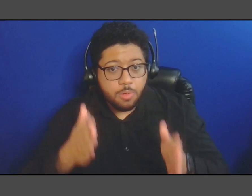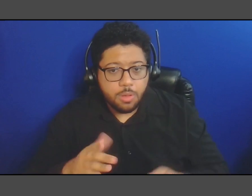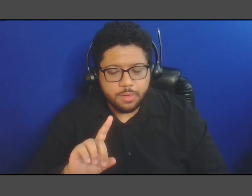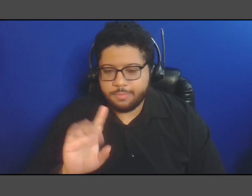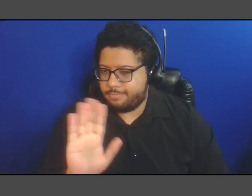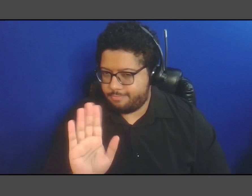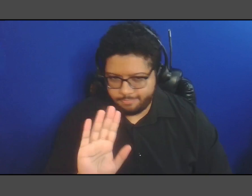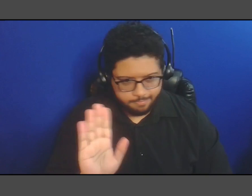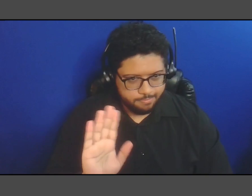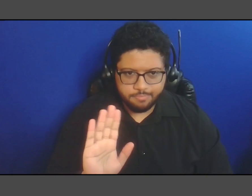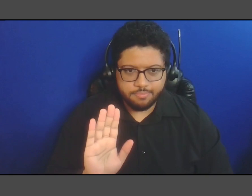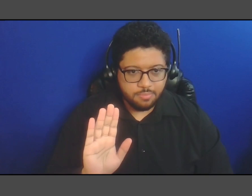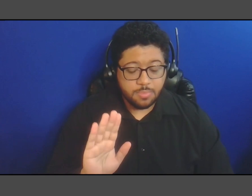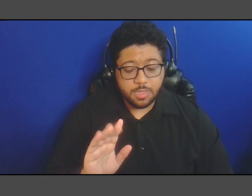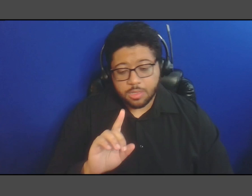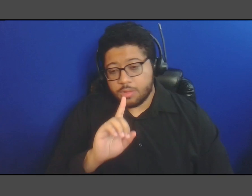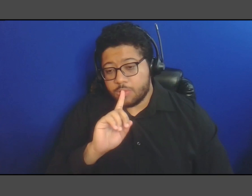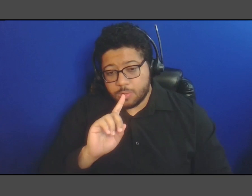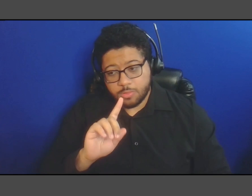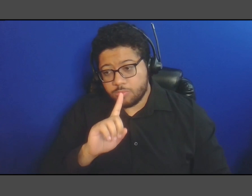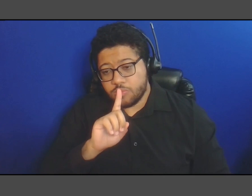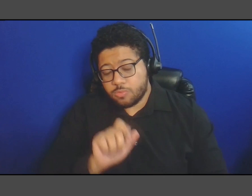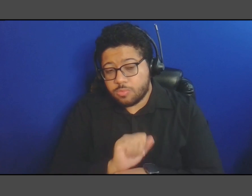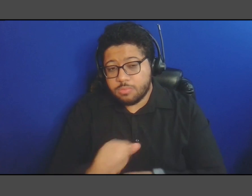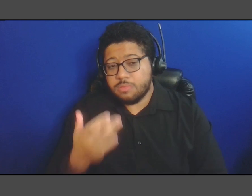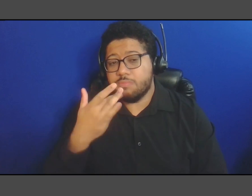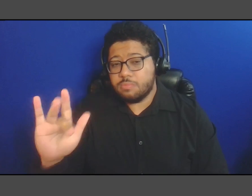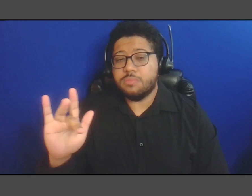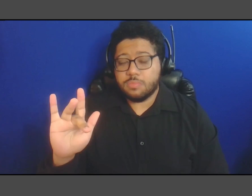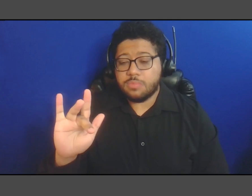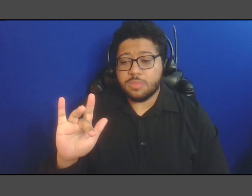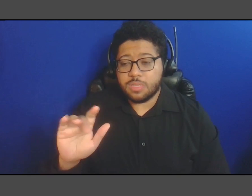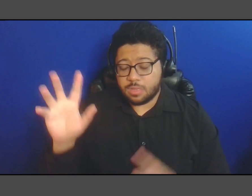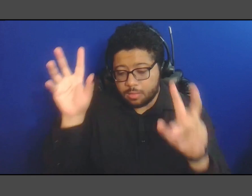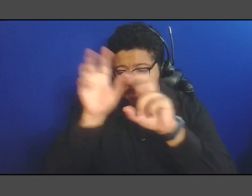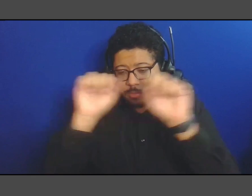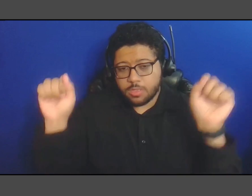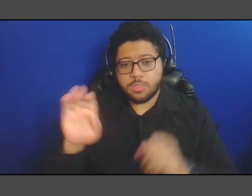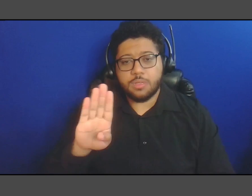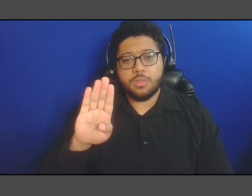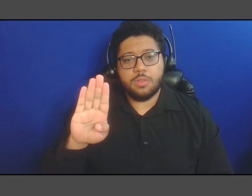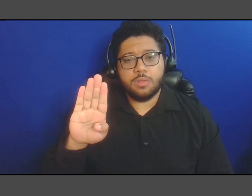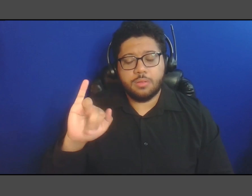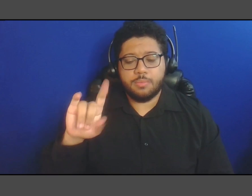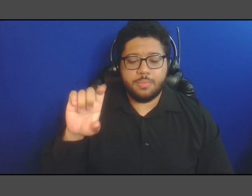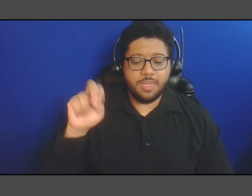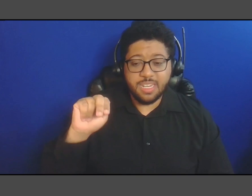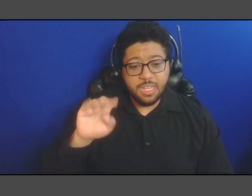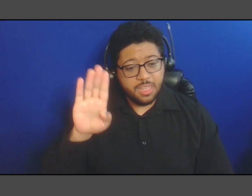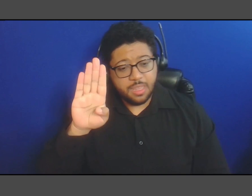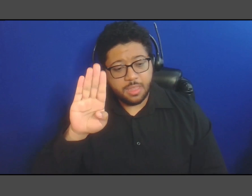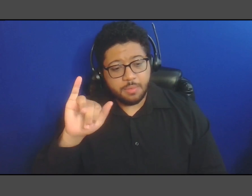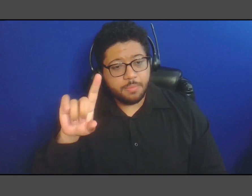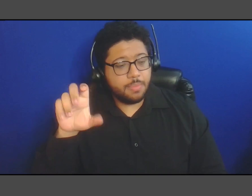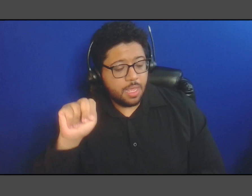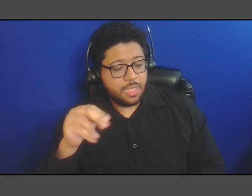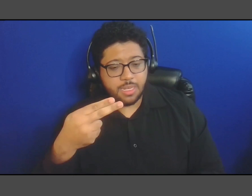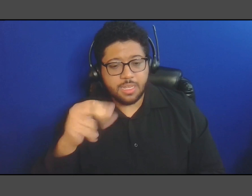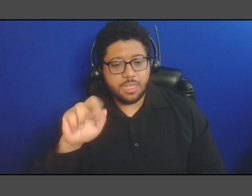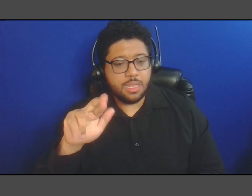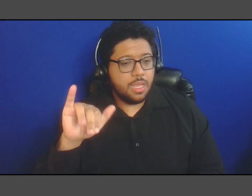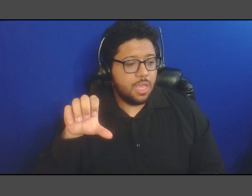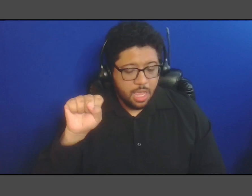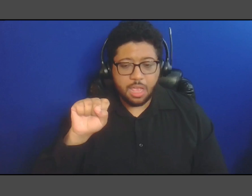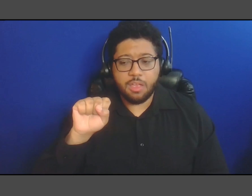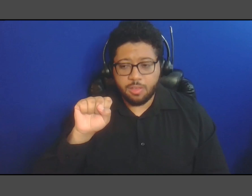very fortunate that President Biden, the Biden-Harris administration, has done an amazing job of giving